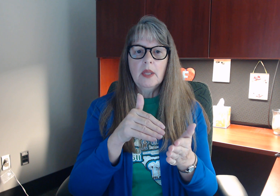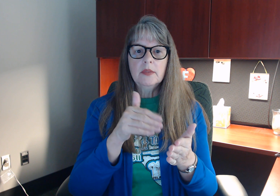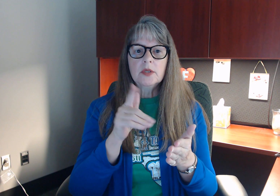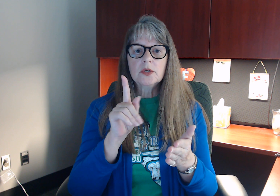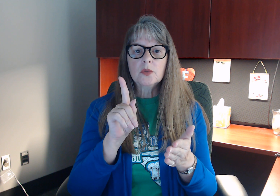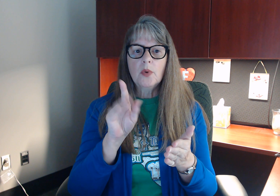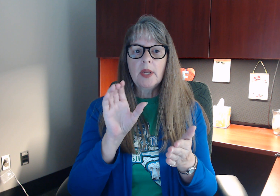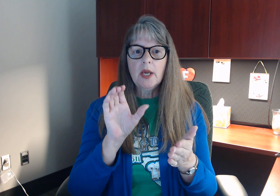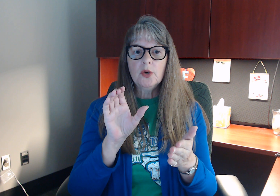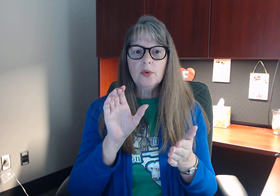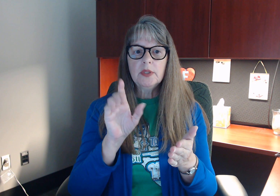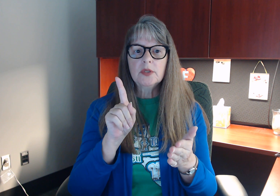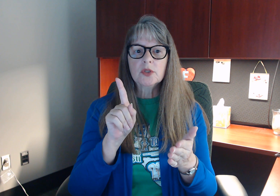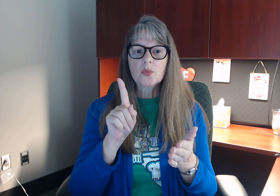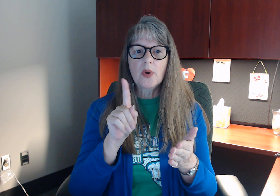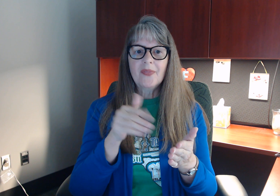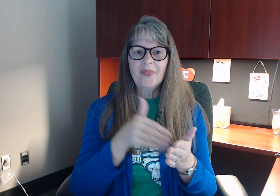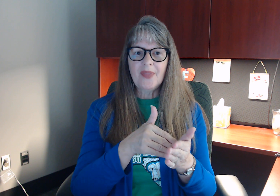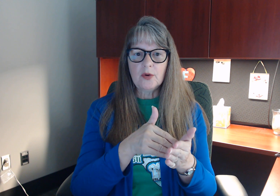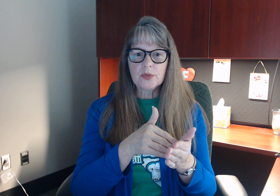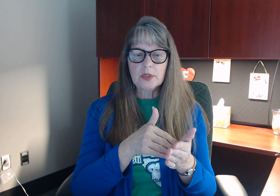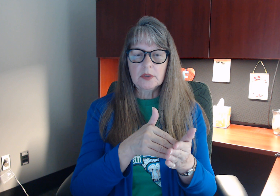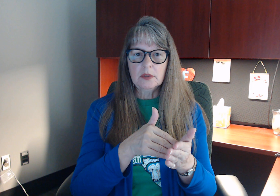This is 100. This is 1,000.